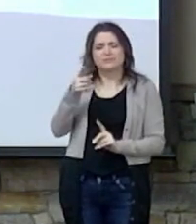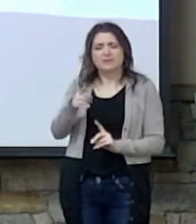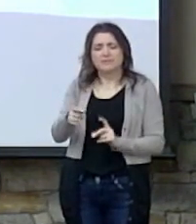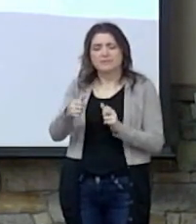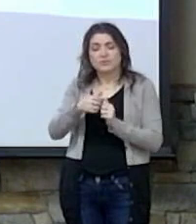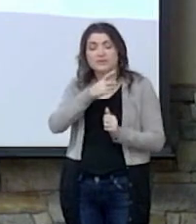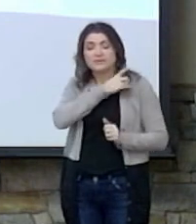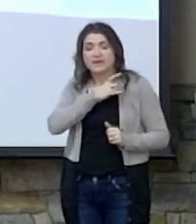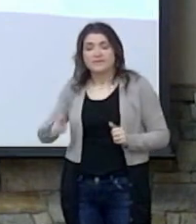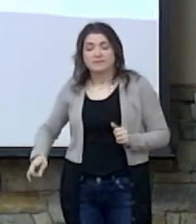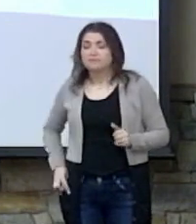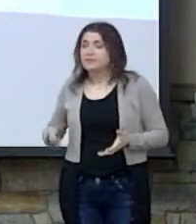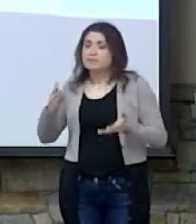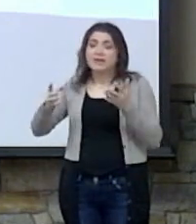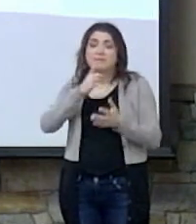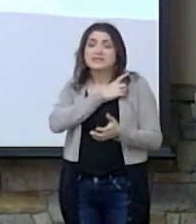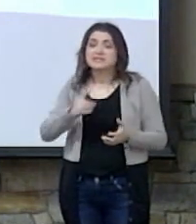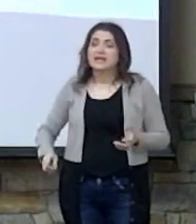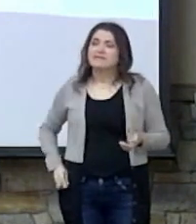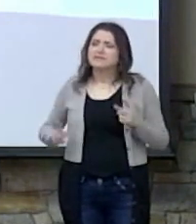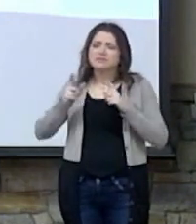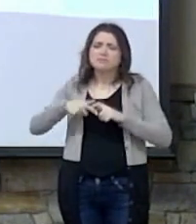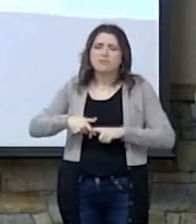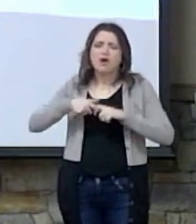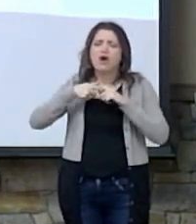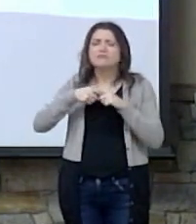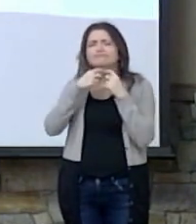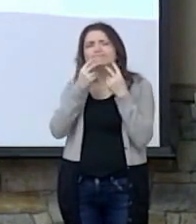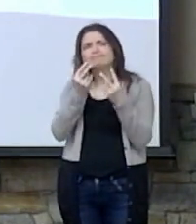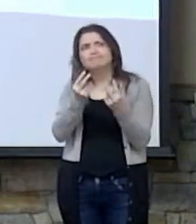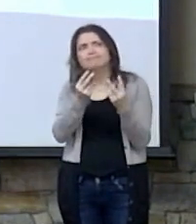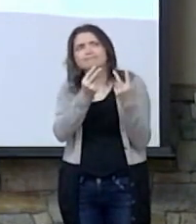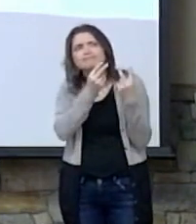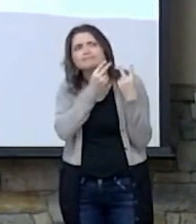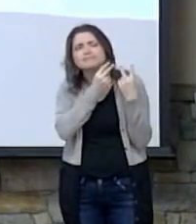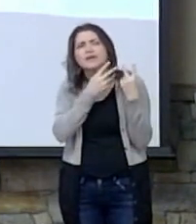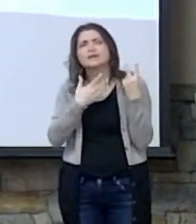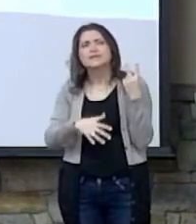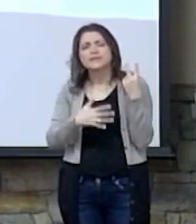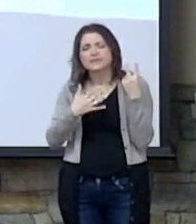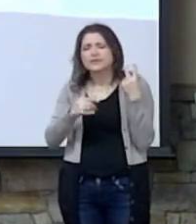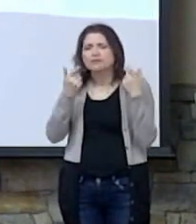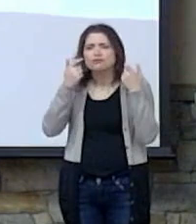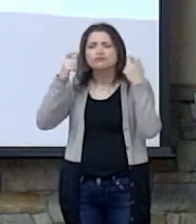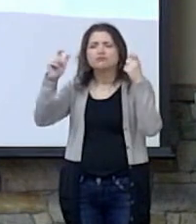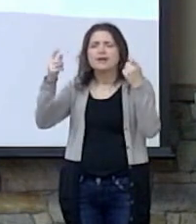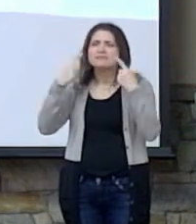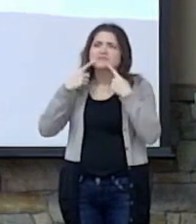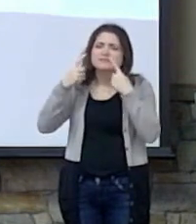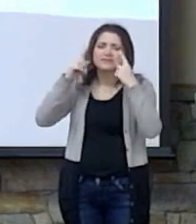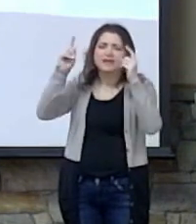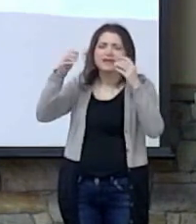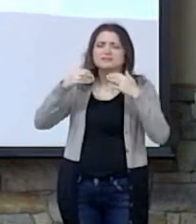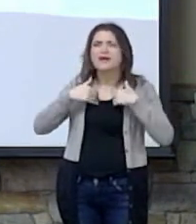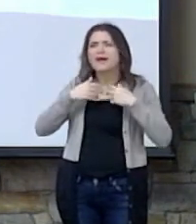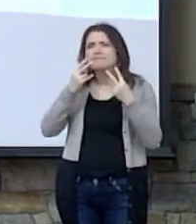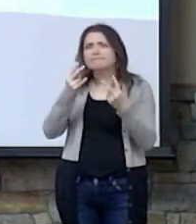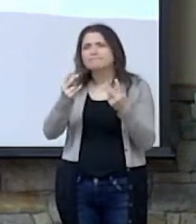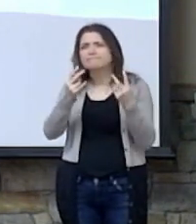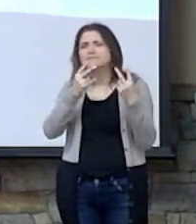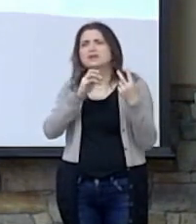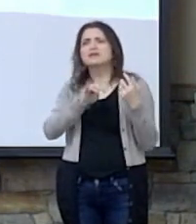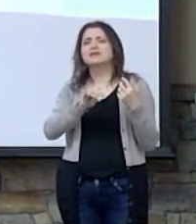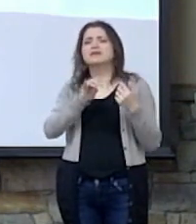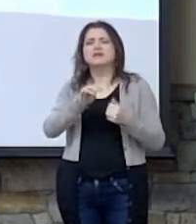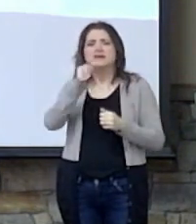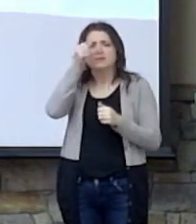here. Maybe David has paused and he's reflecting on the great success he's had in his kingdom. And he remembers